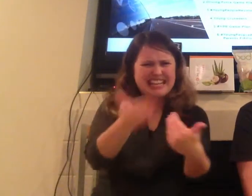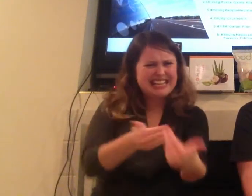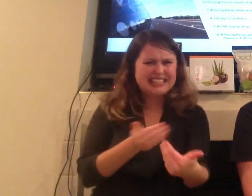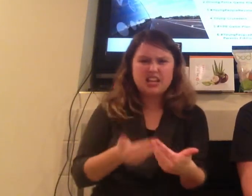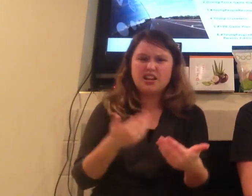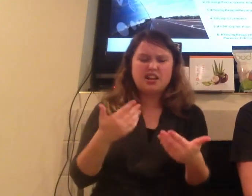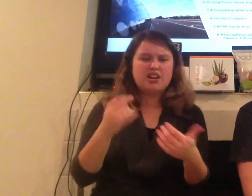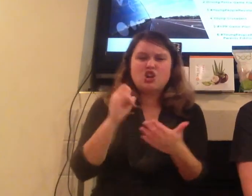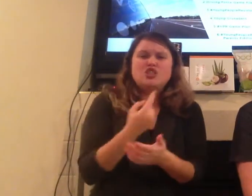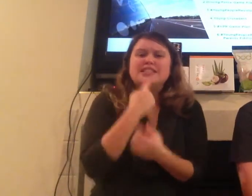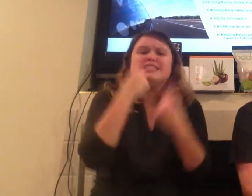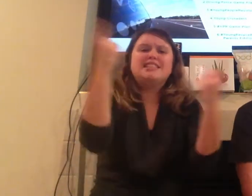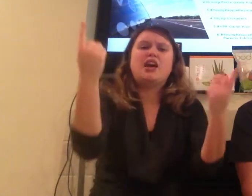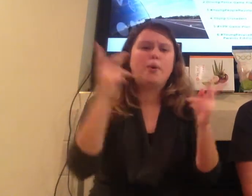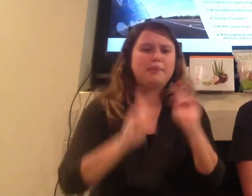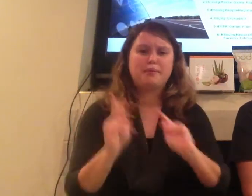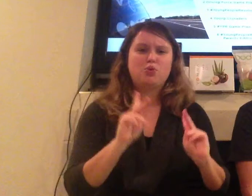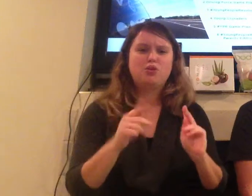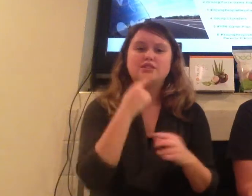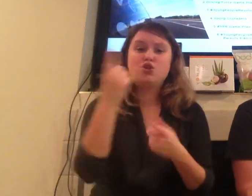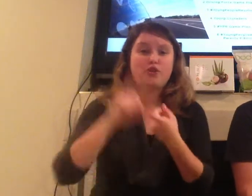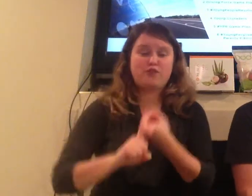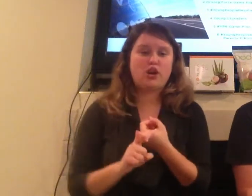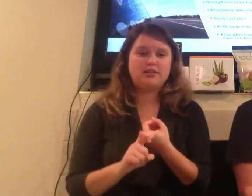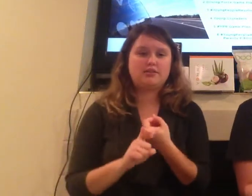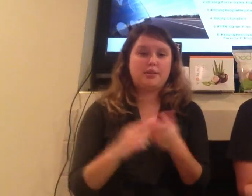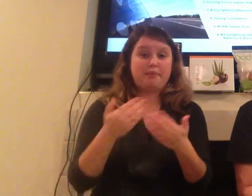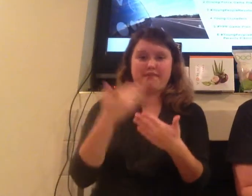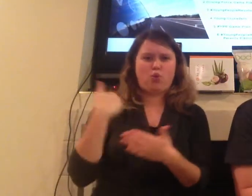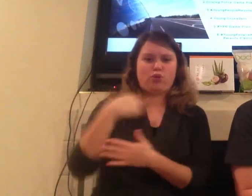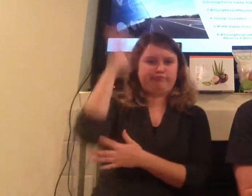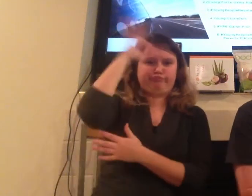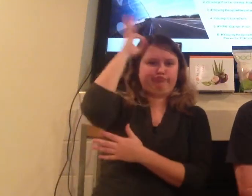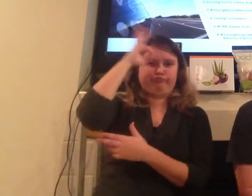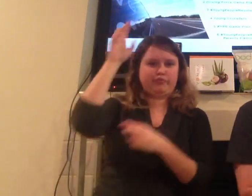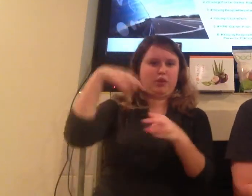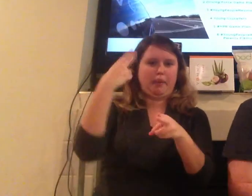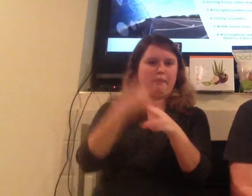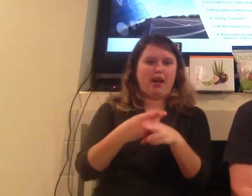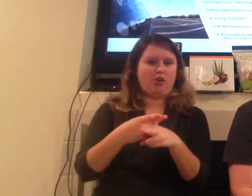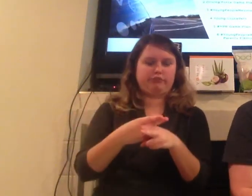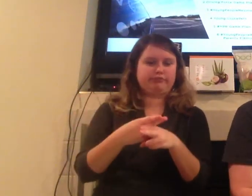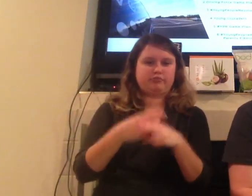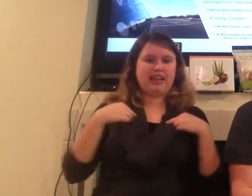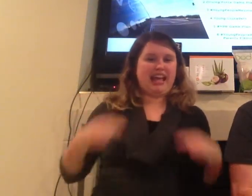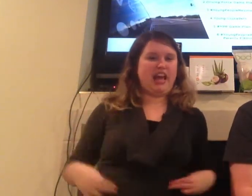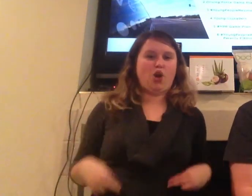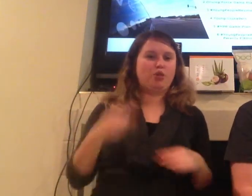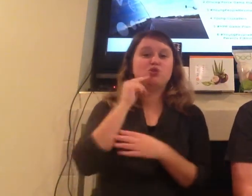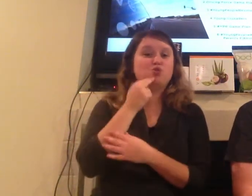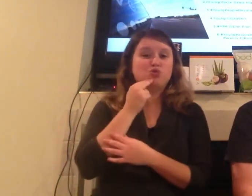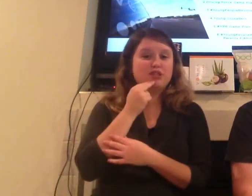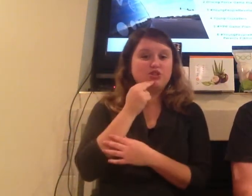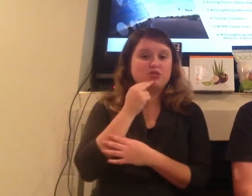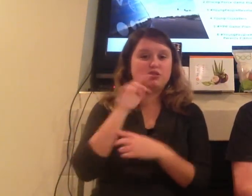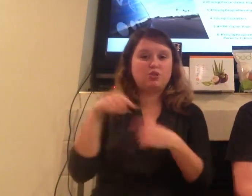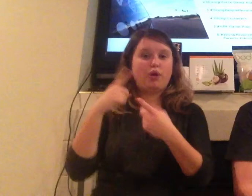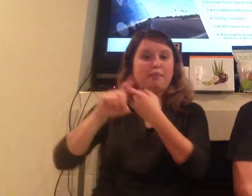just sharing it with somebody else. So I didn't know a whole lot about health and nutrition when my friend introduced me to the